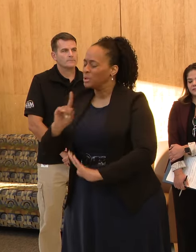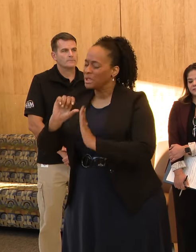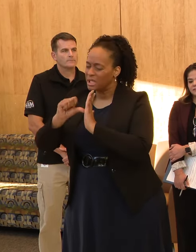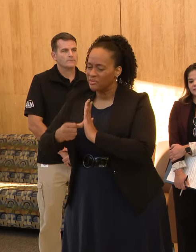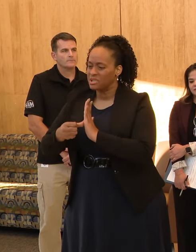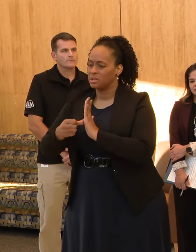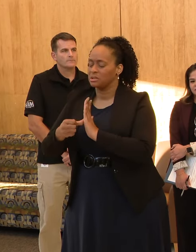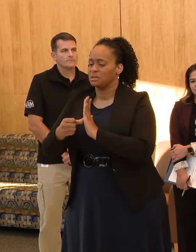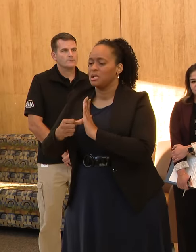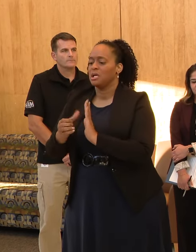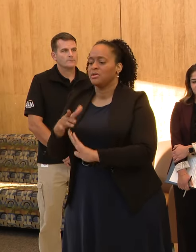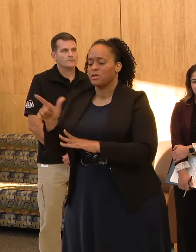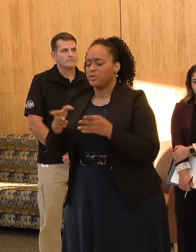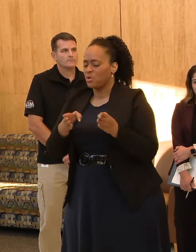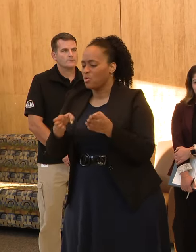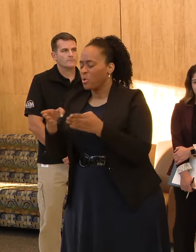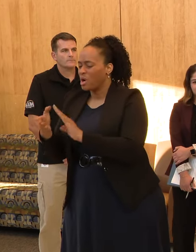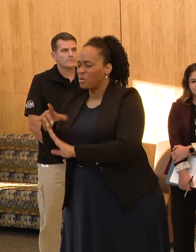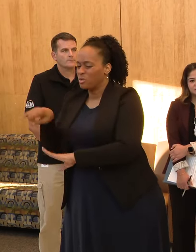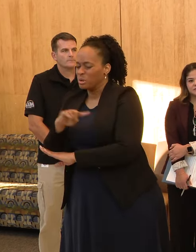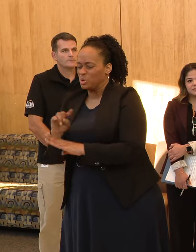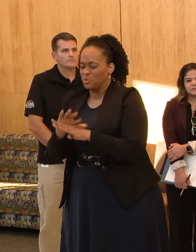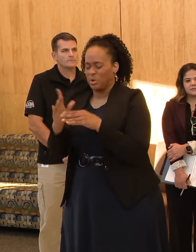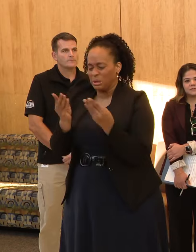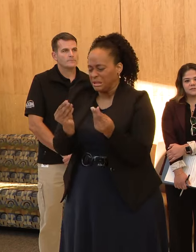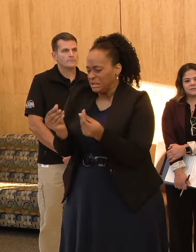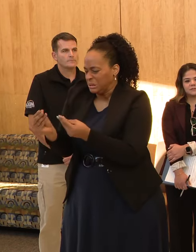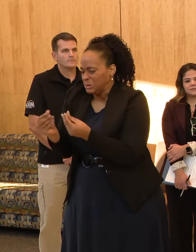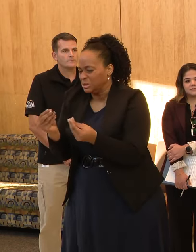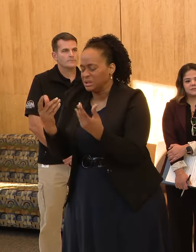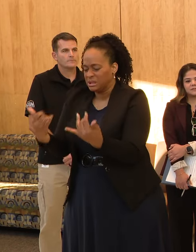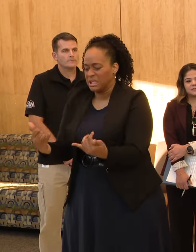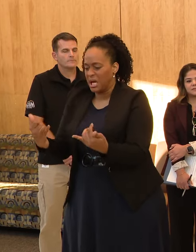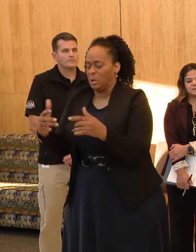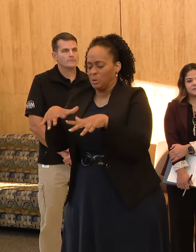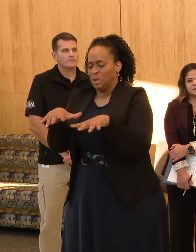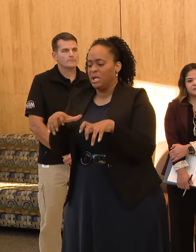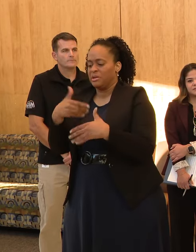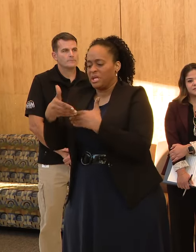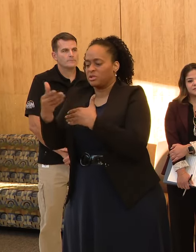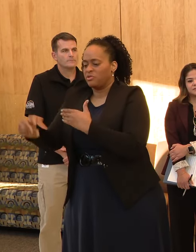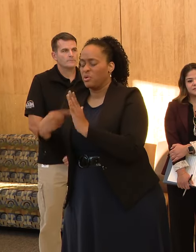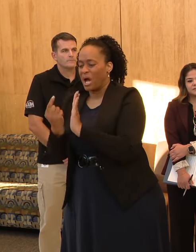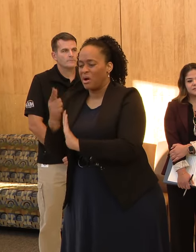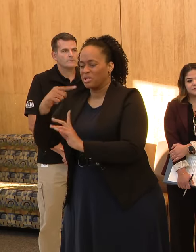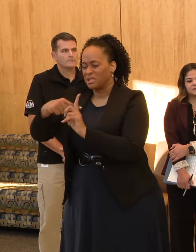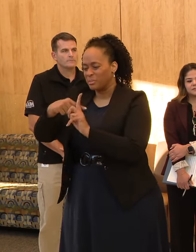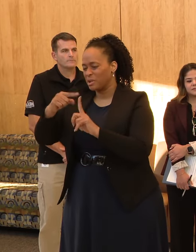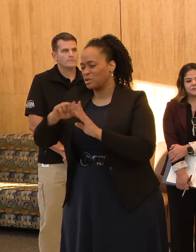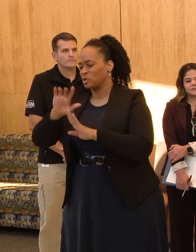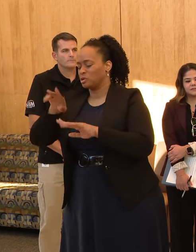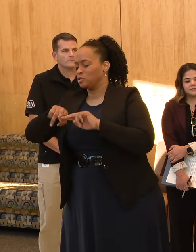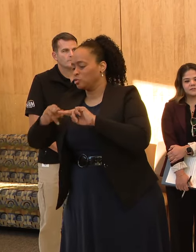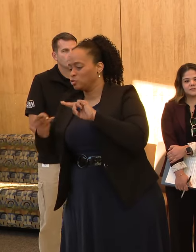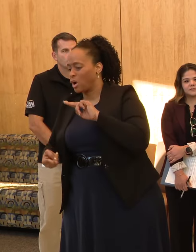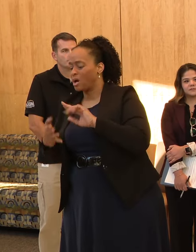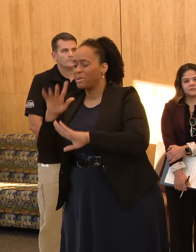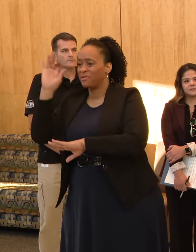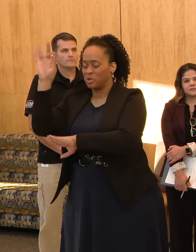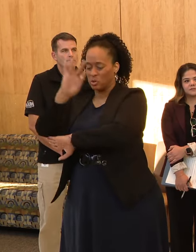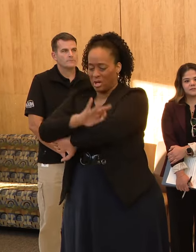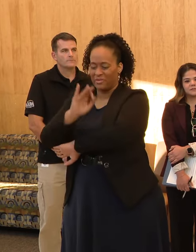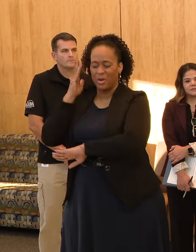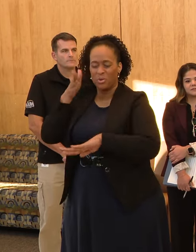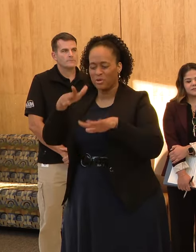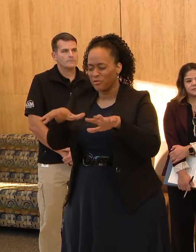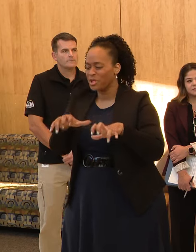the fact that the roads are slushy now, which means that in the next few hours, as the temperatures drop and the sun goes down, they will